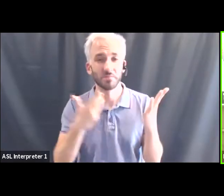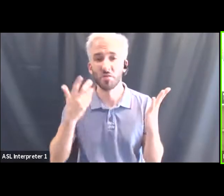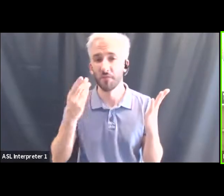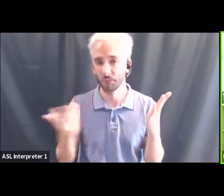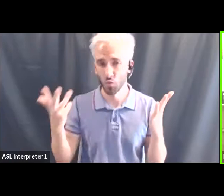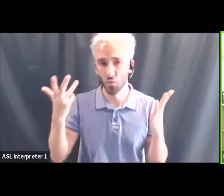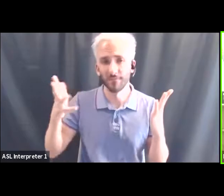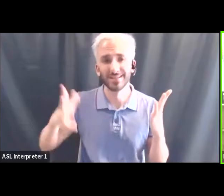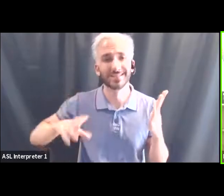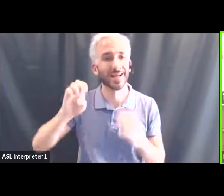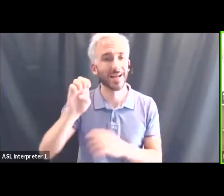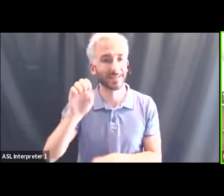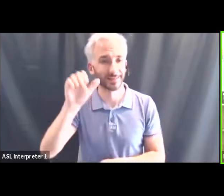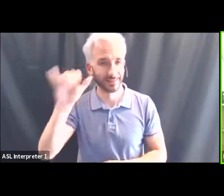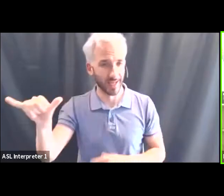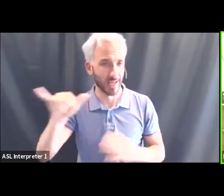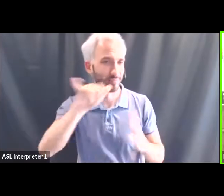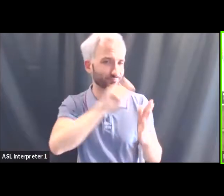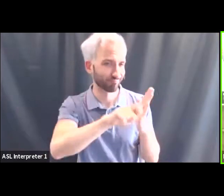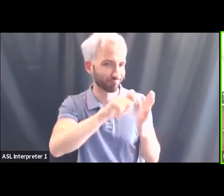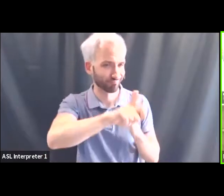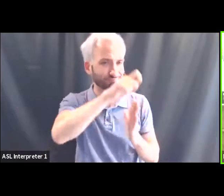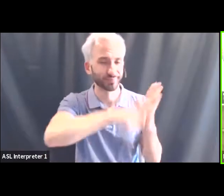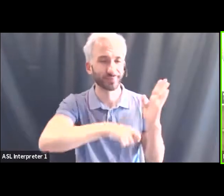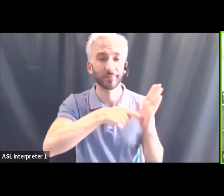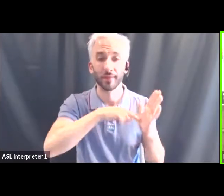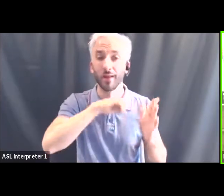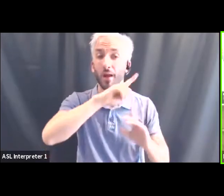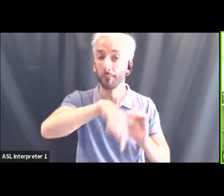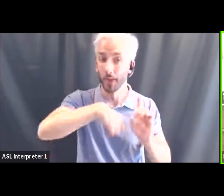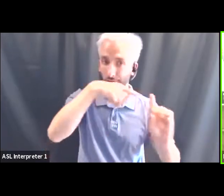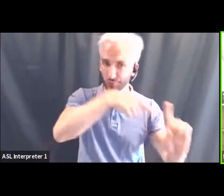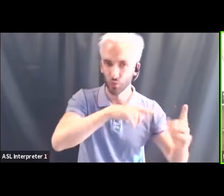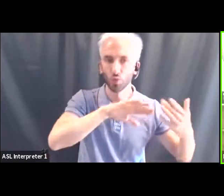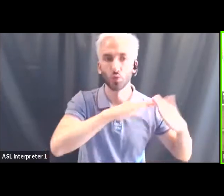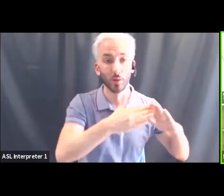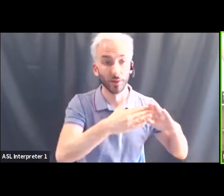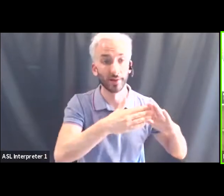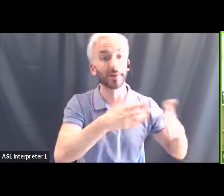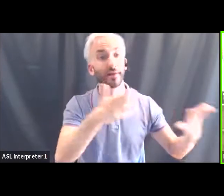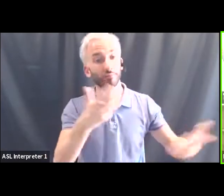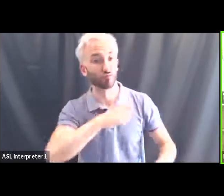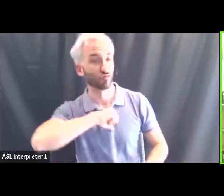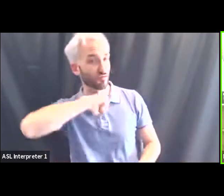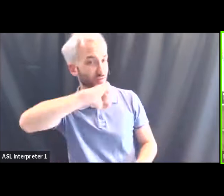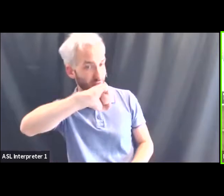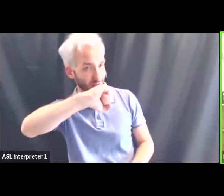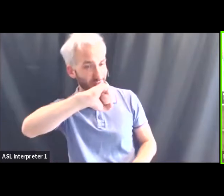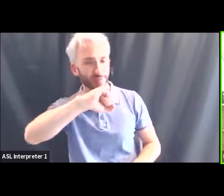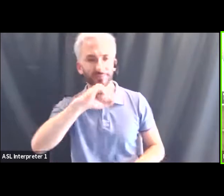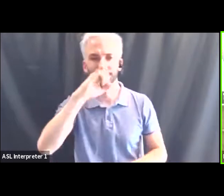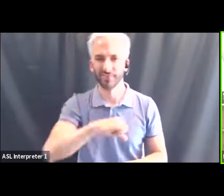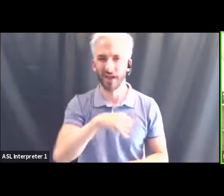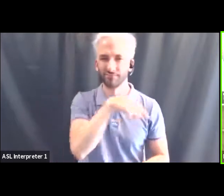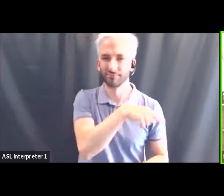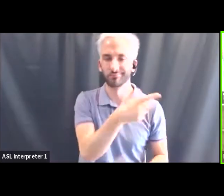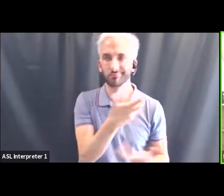were about community and resistance and, the power